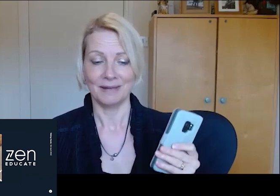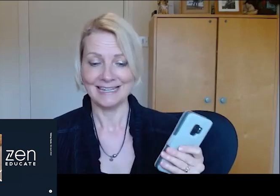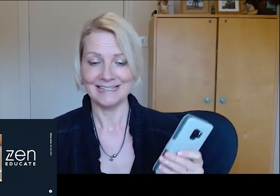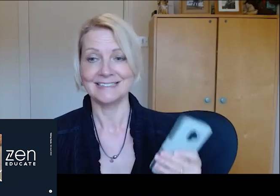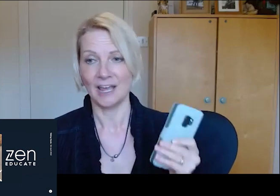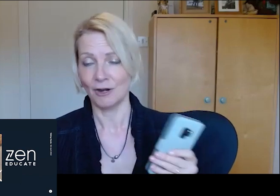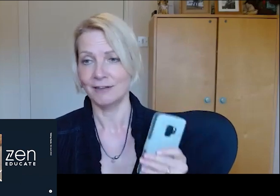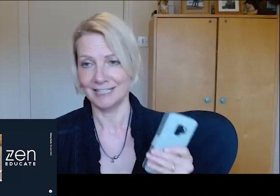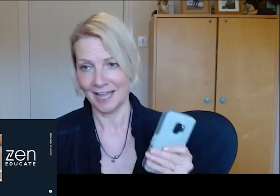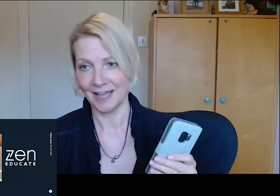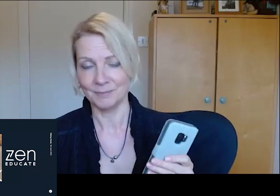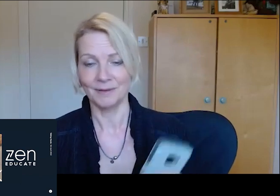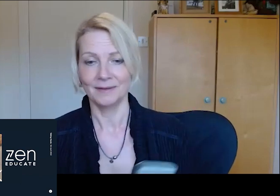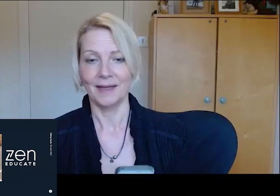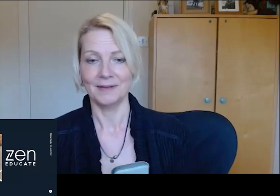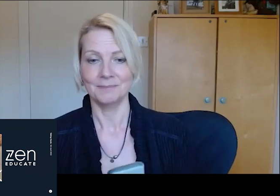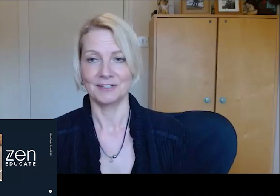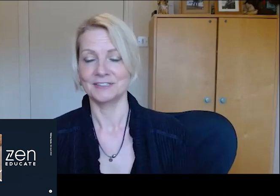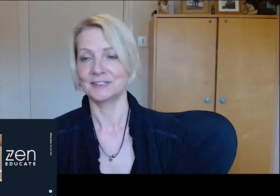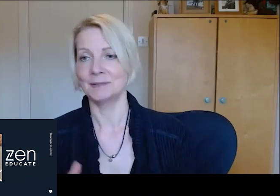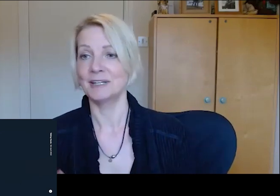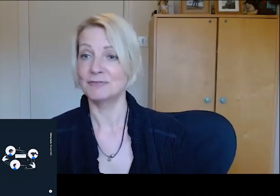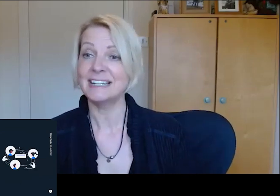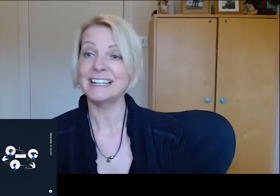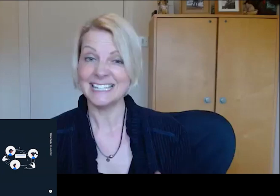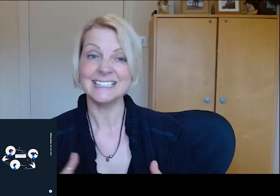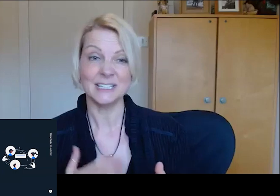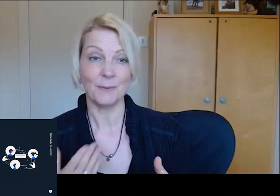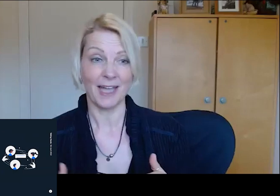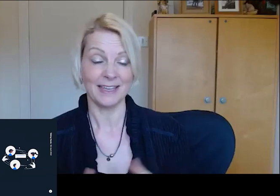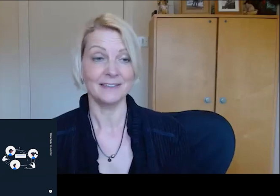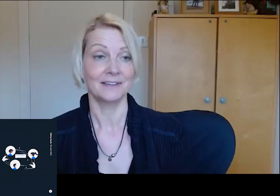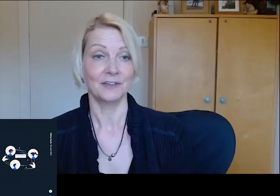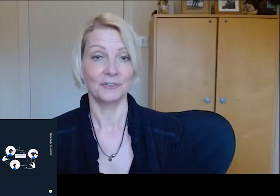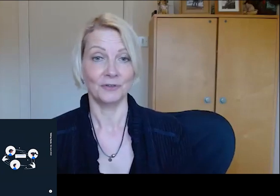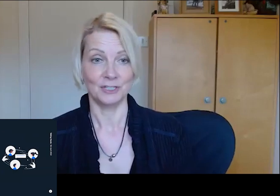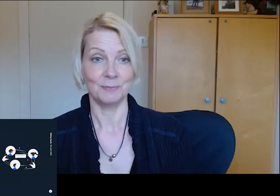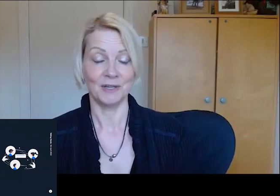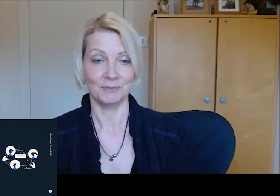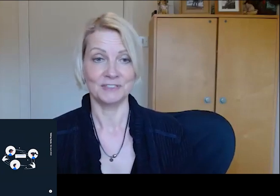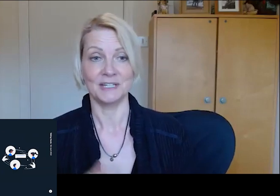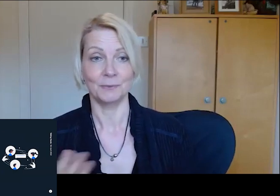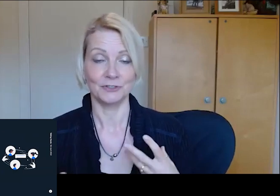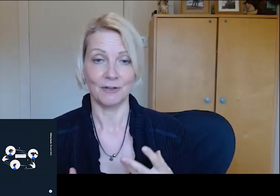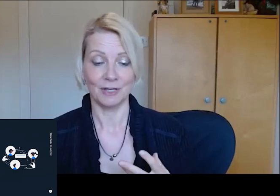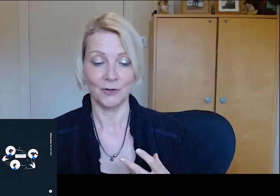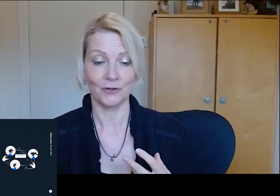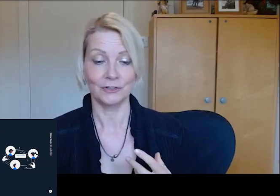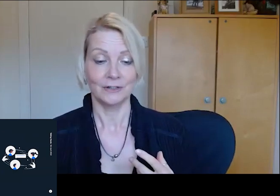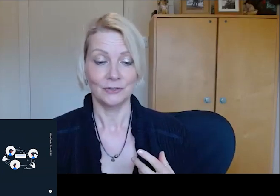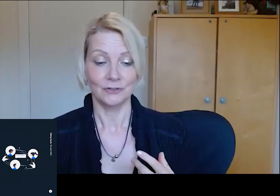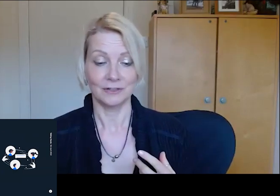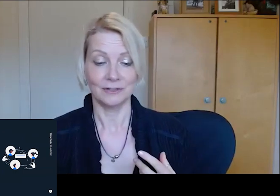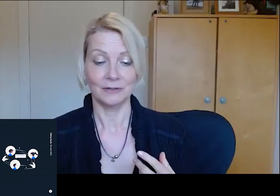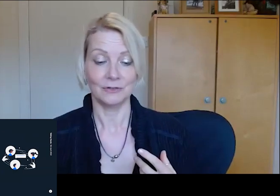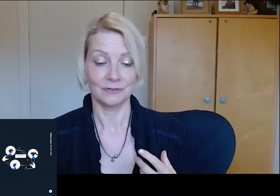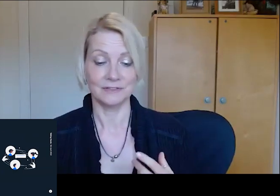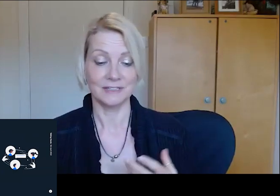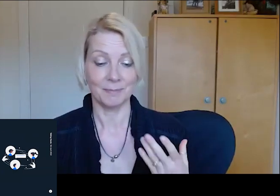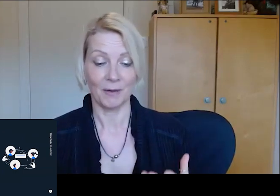please download the app, because it's going to be a really easy way for you to be able to see what's going on. You can see about